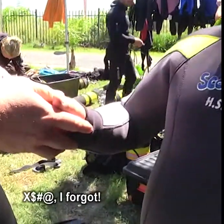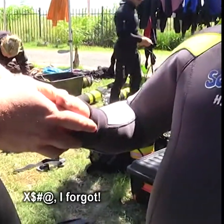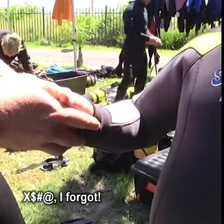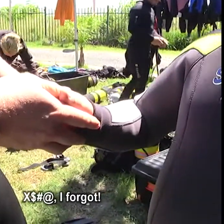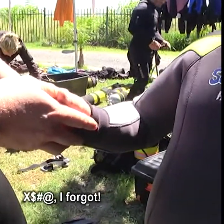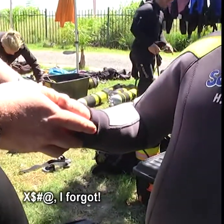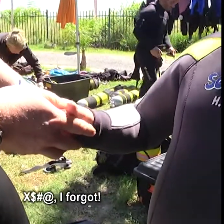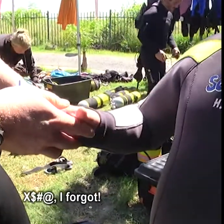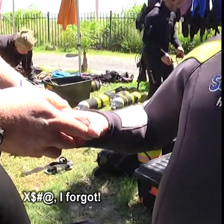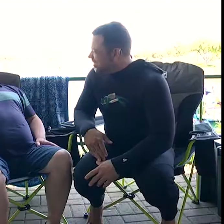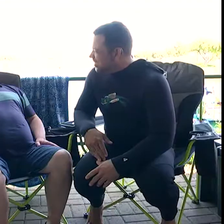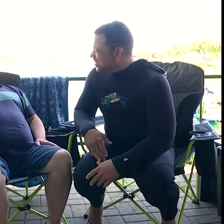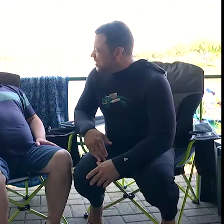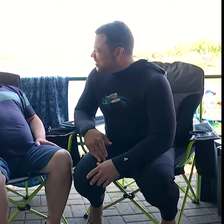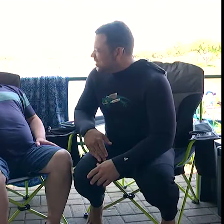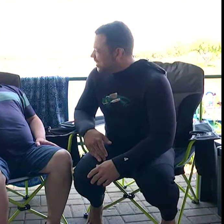vra? Ek kan dit nie.